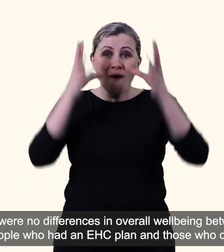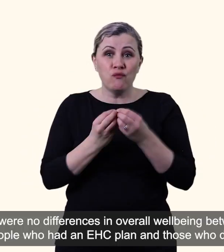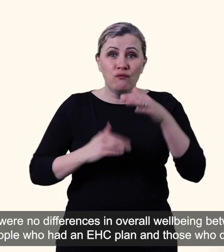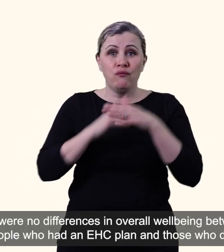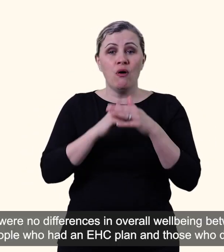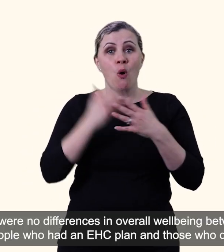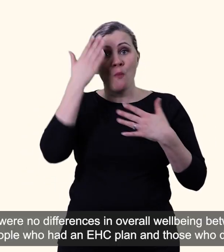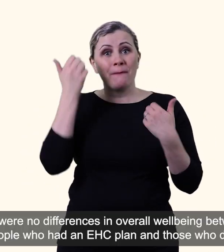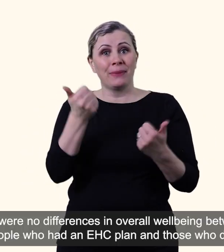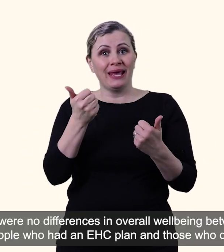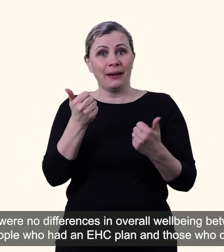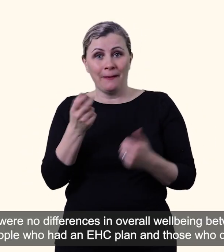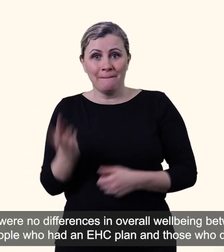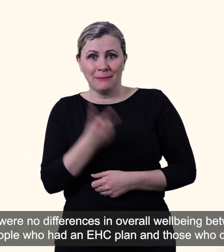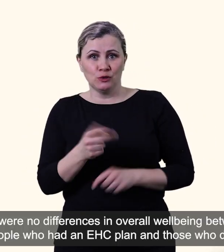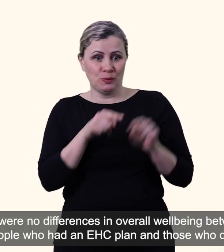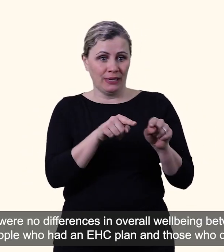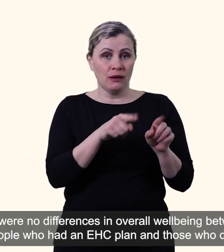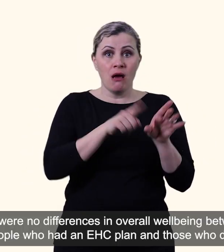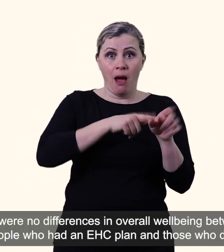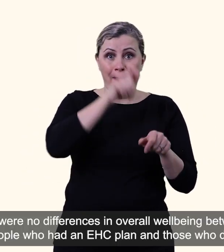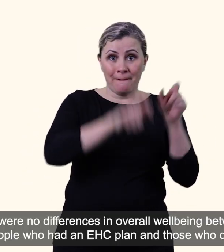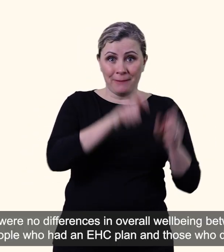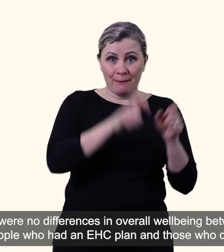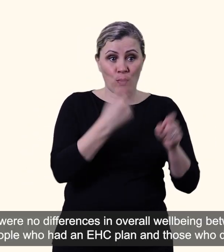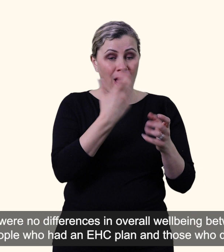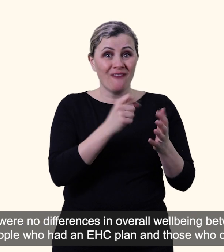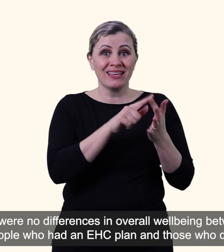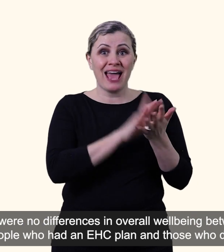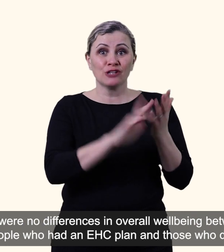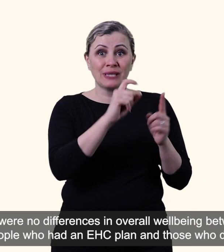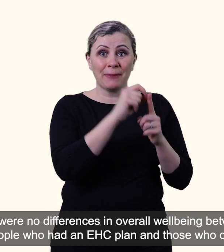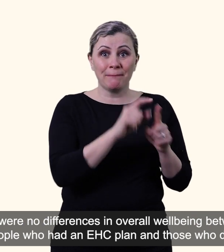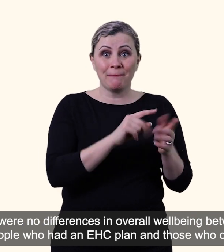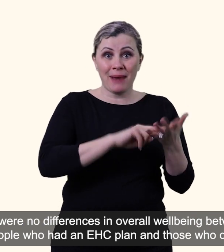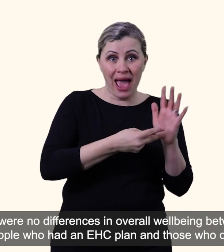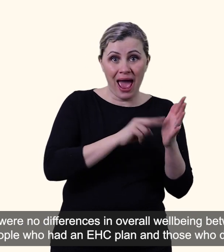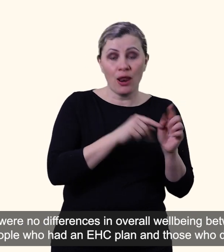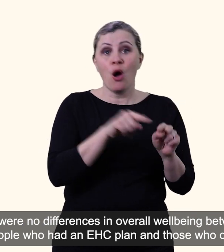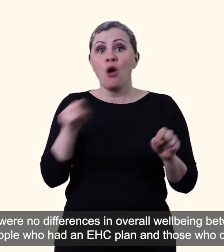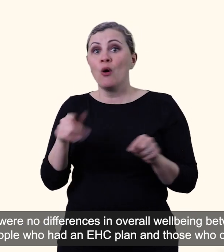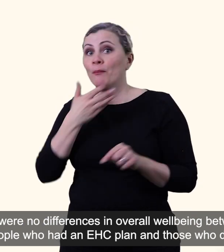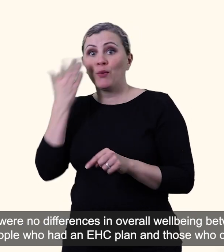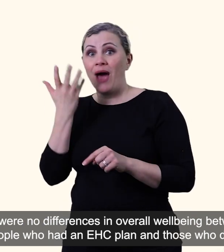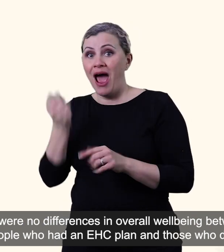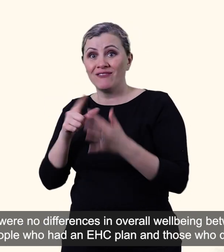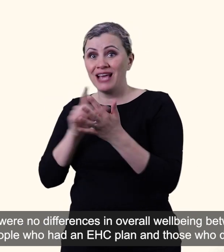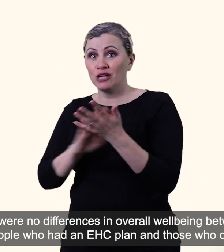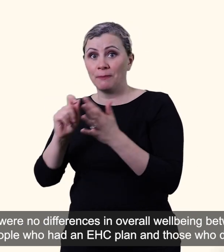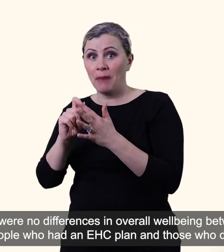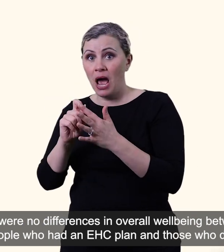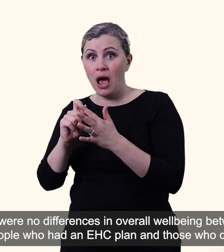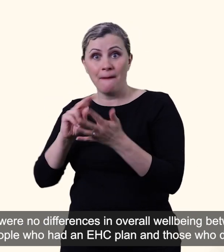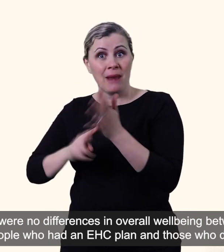There were no differences in overall well-being between young people who had an EHC plan and those who did not,